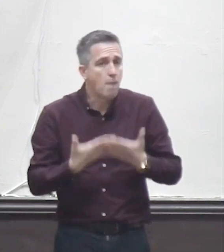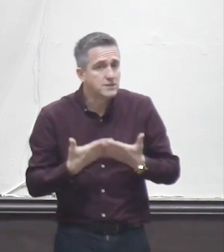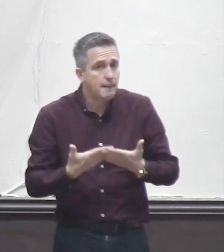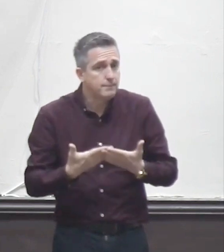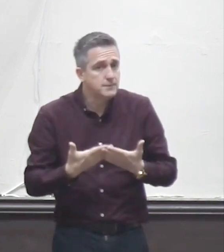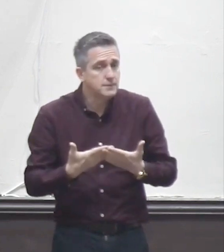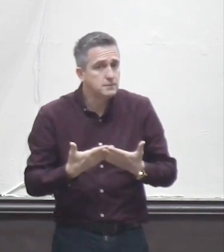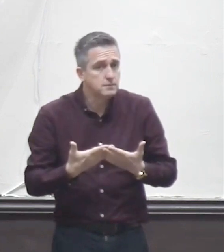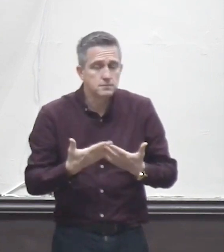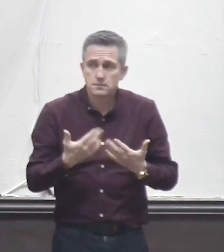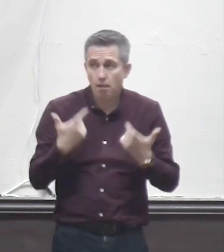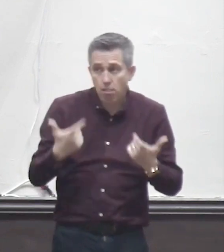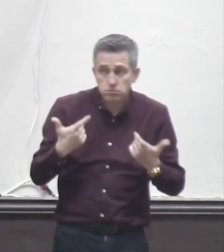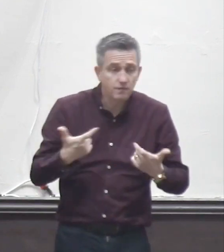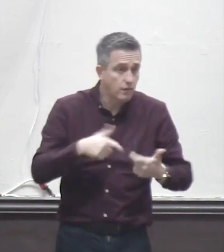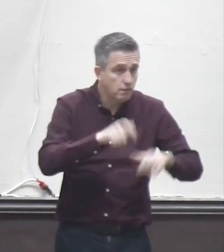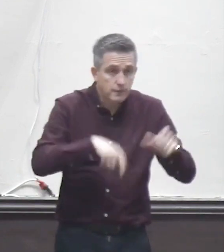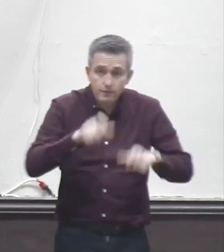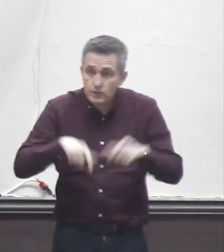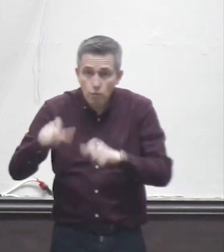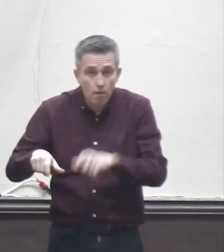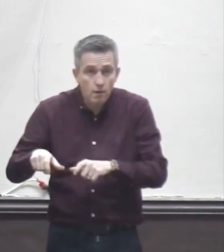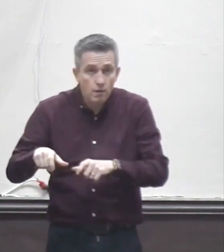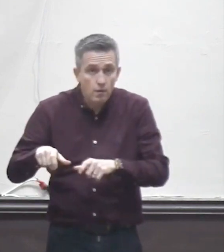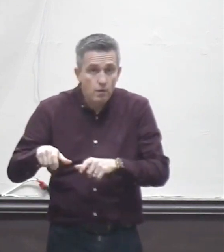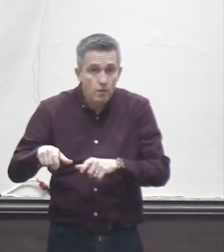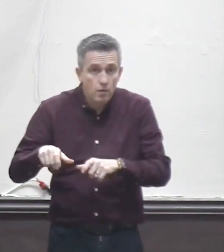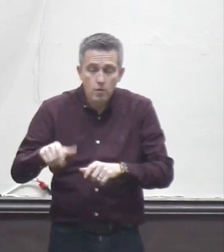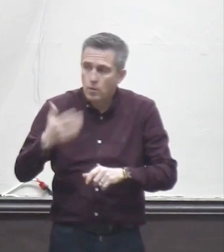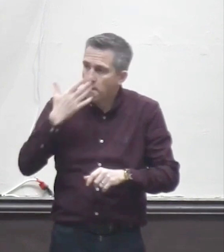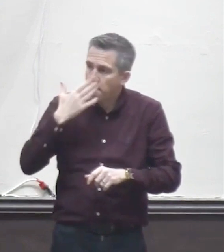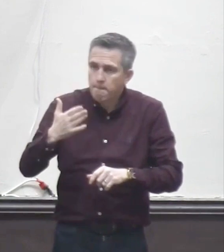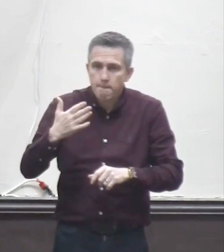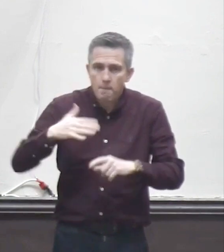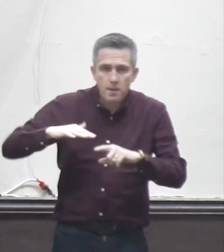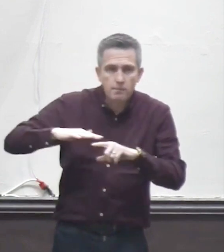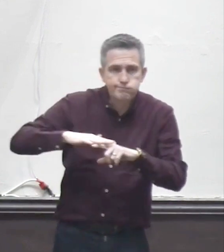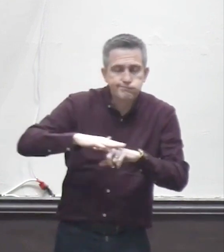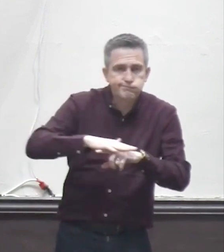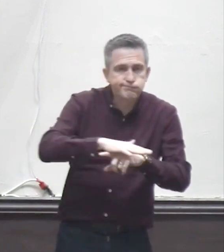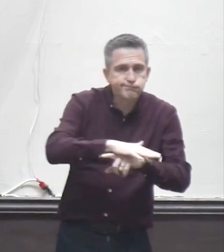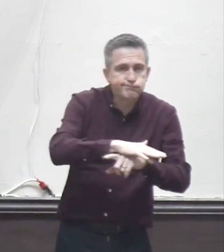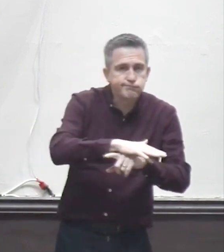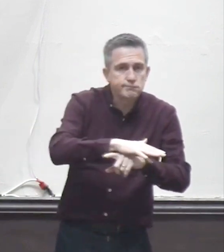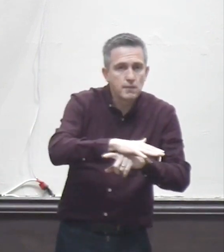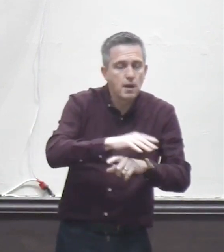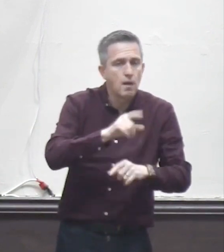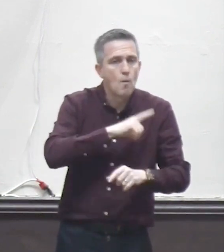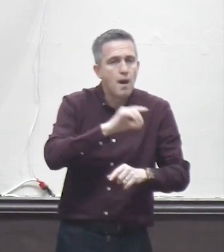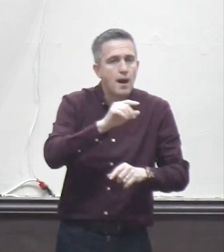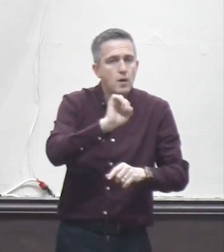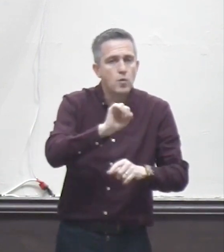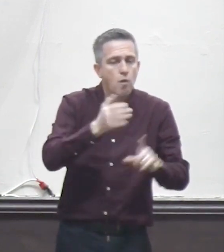of individuals, because of the society that we are staying in today's society, which is